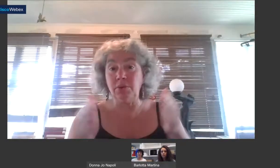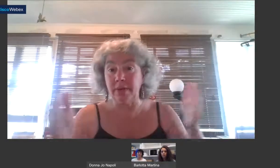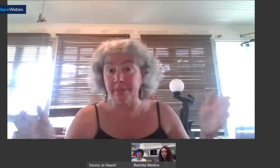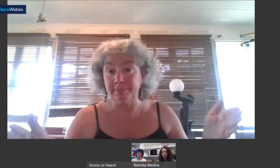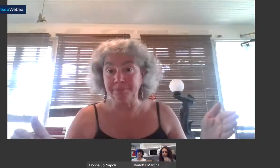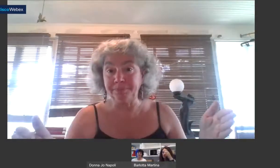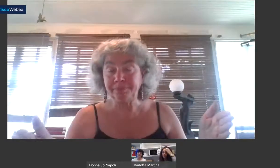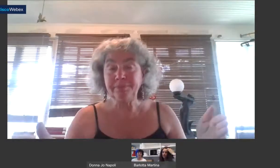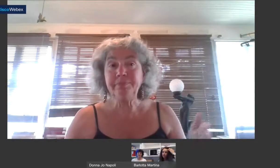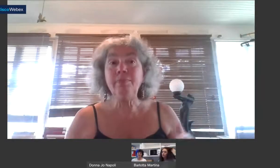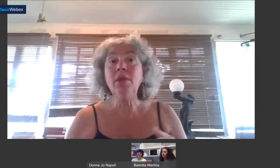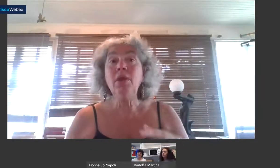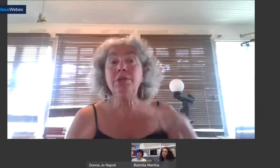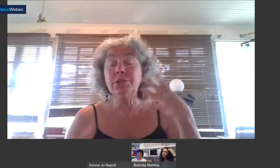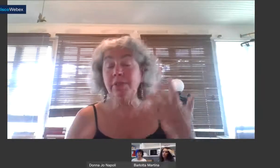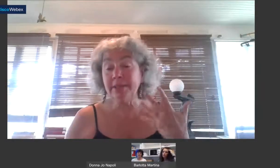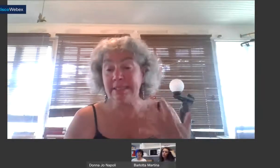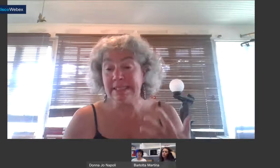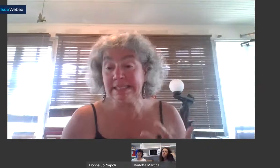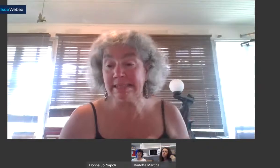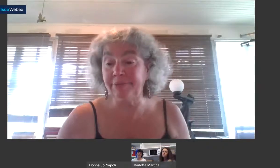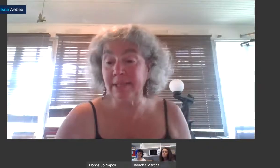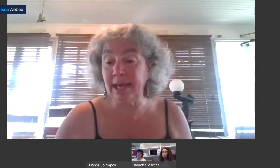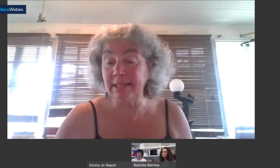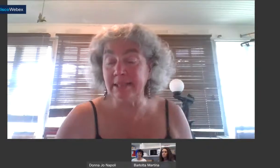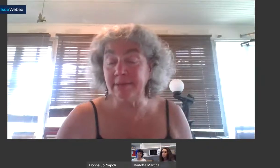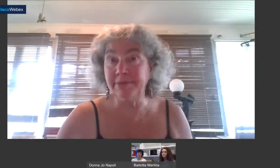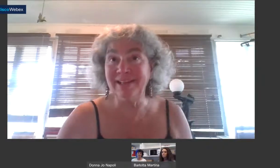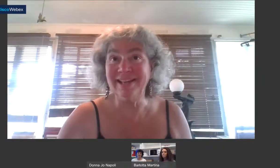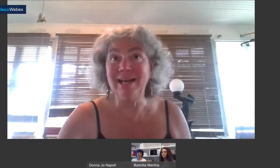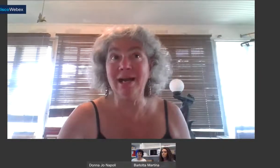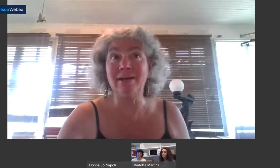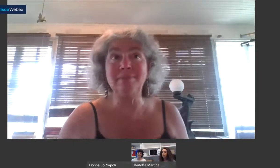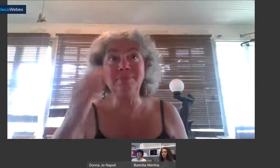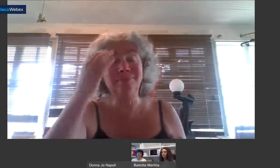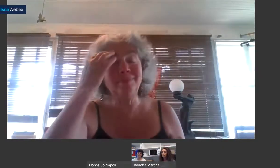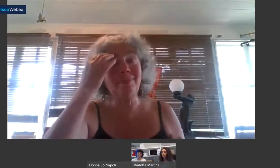torque. So there are 6 different kinds of